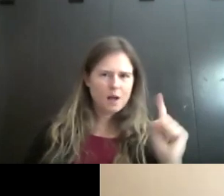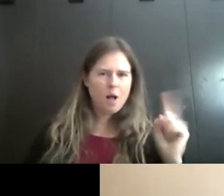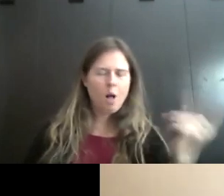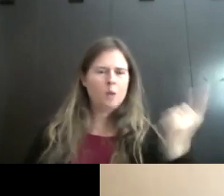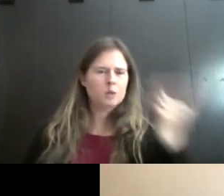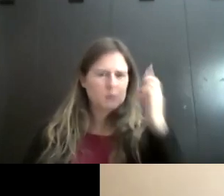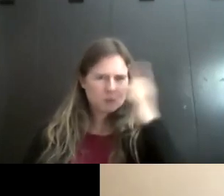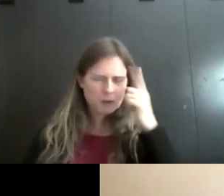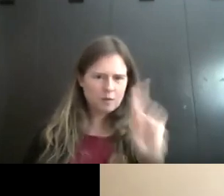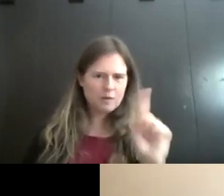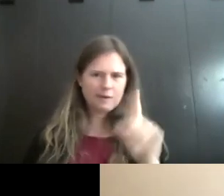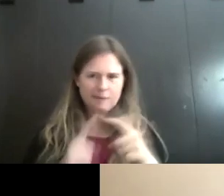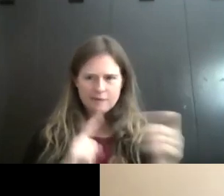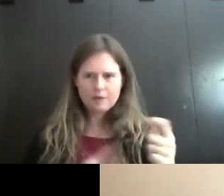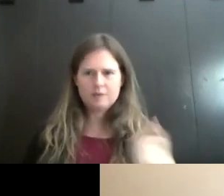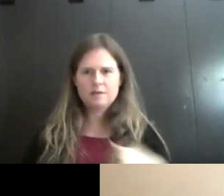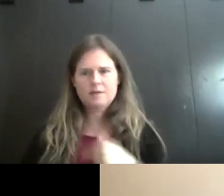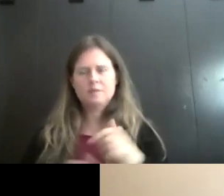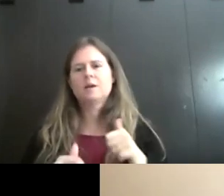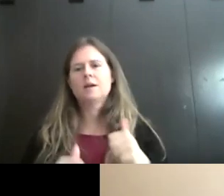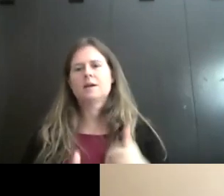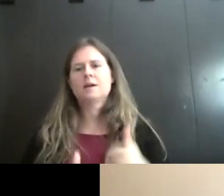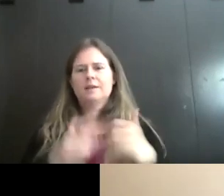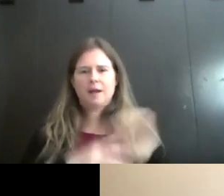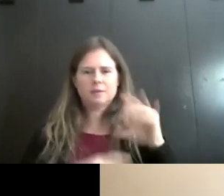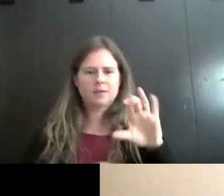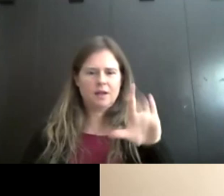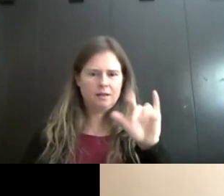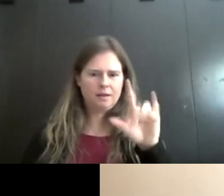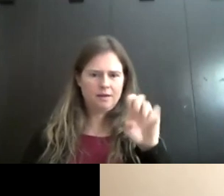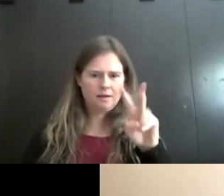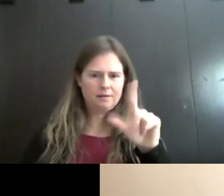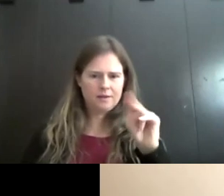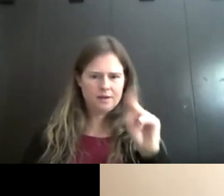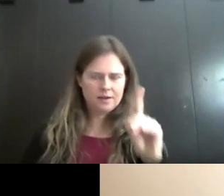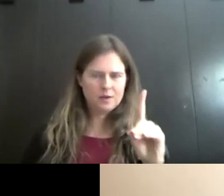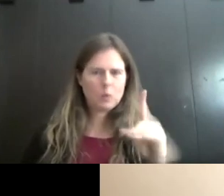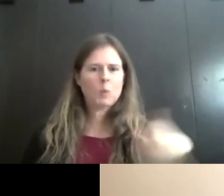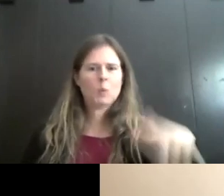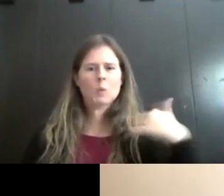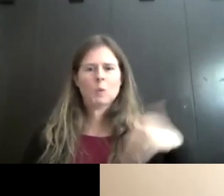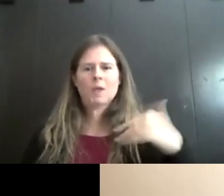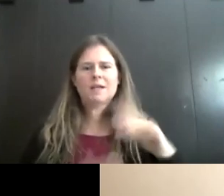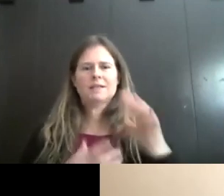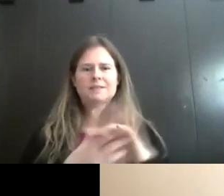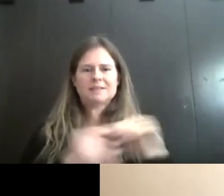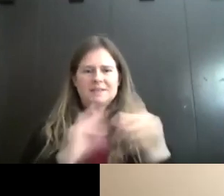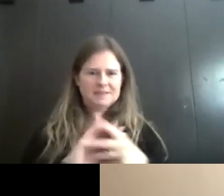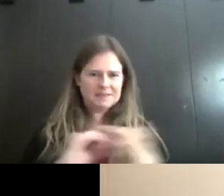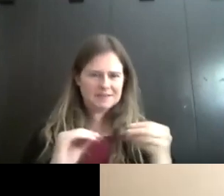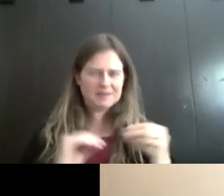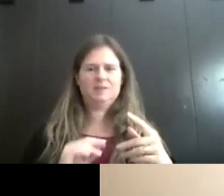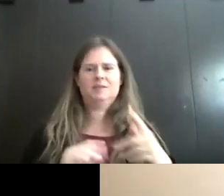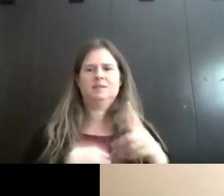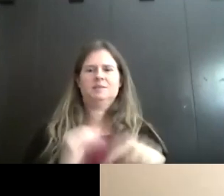because we lived just outside Cleveland for a number of years, and I have some stories to tell about some